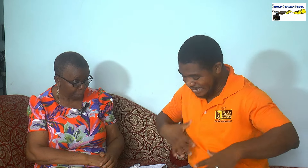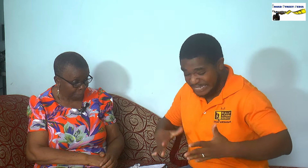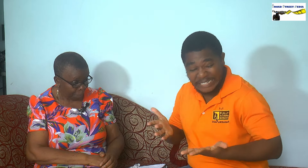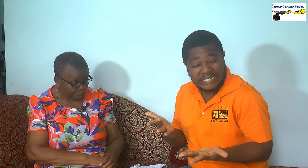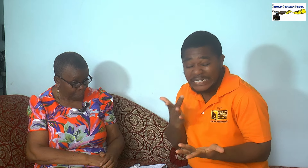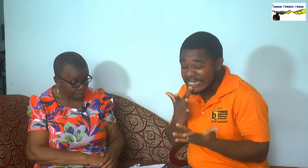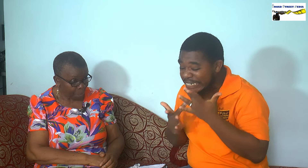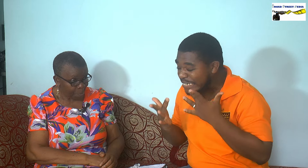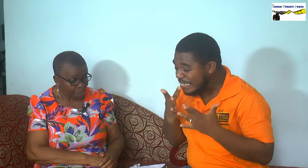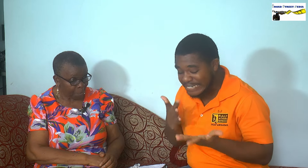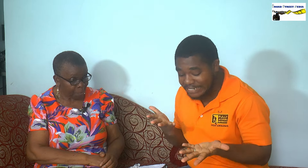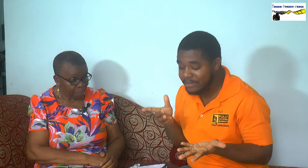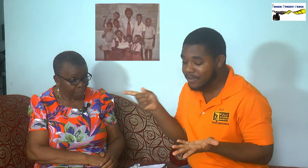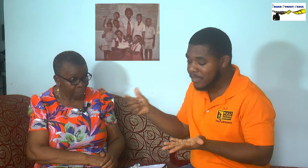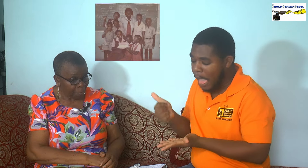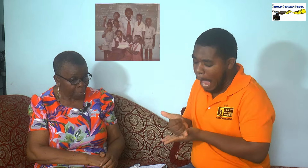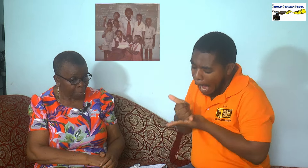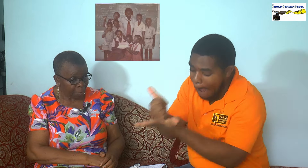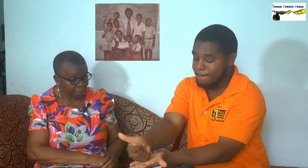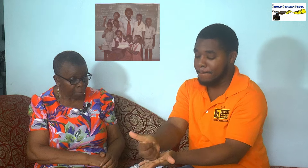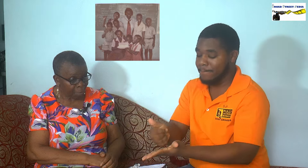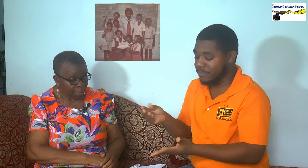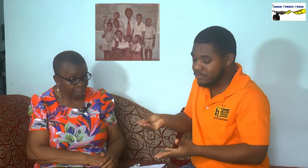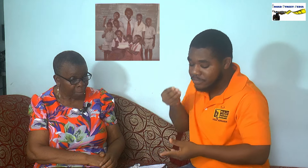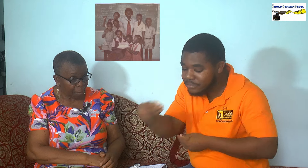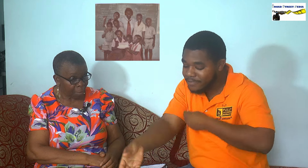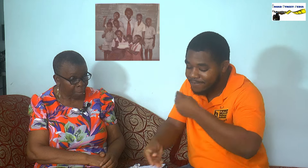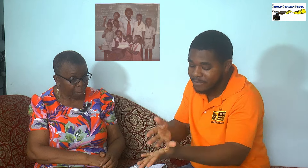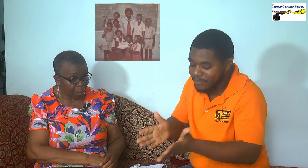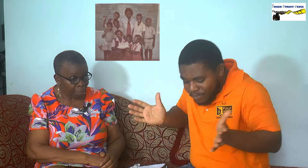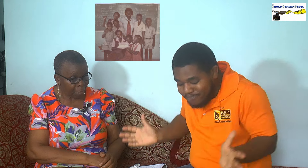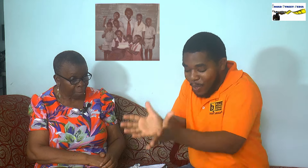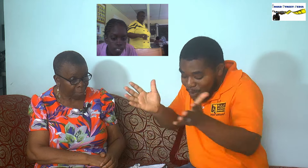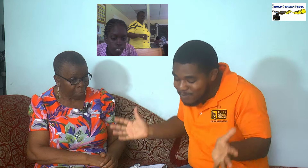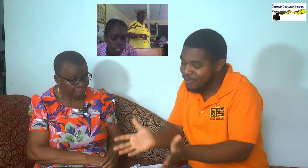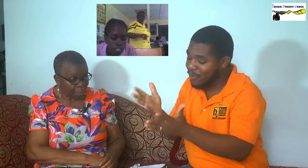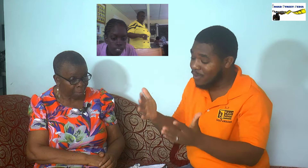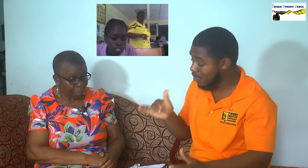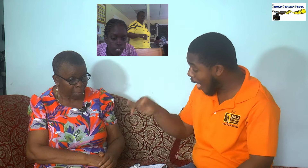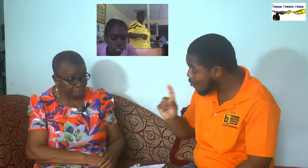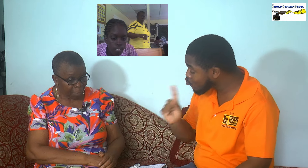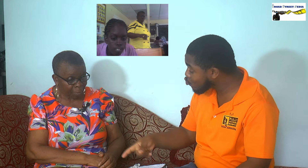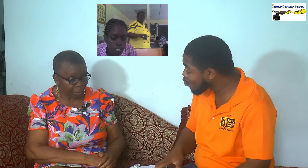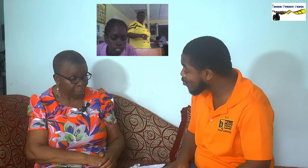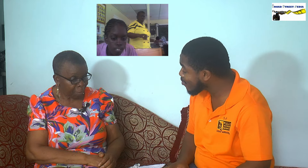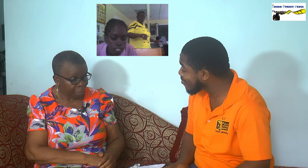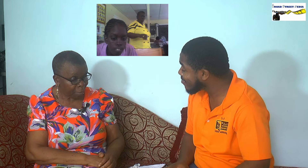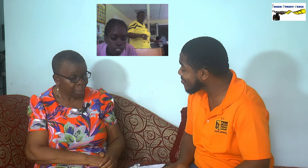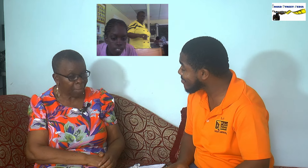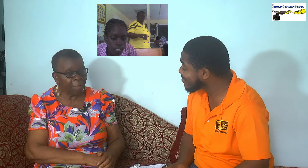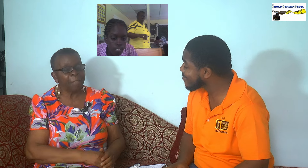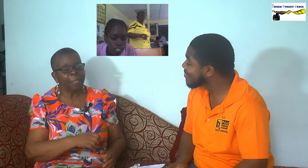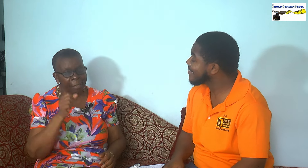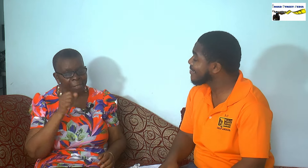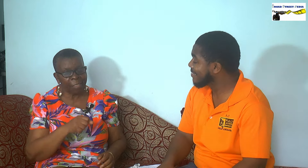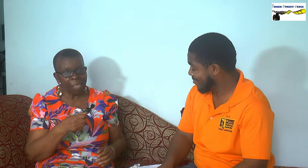And sometimes they didn't have clothes. They may have been needy, and you would help them. You were very giving and encouraging. Is that true? Yes.